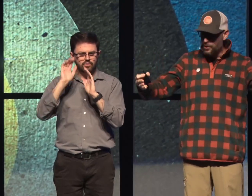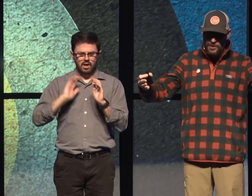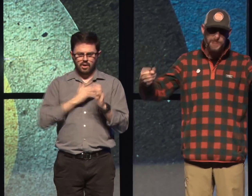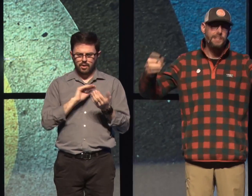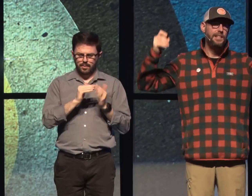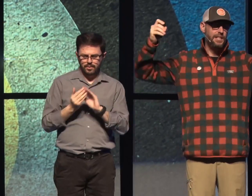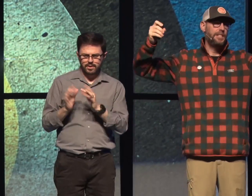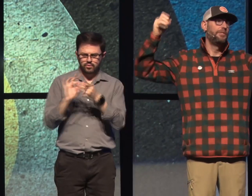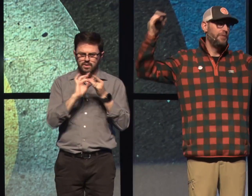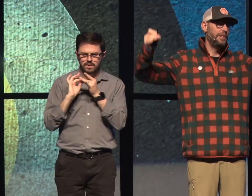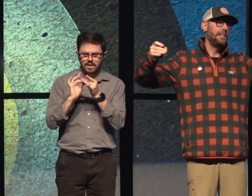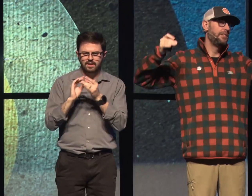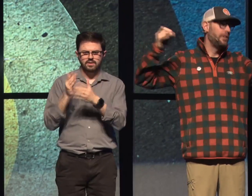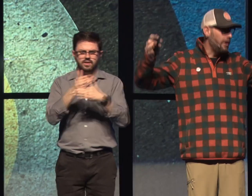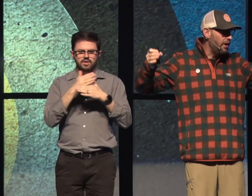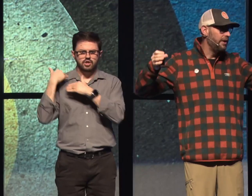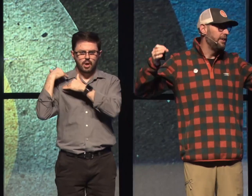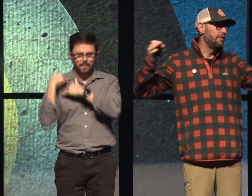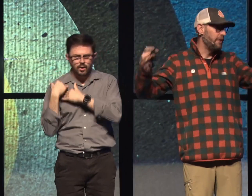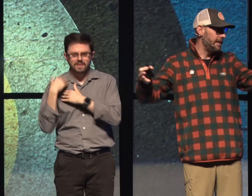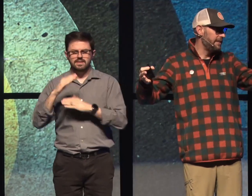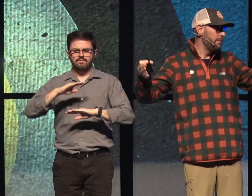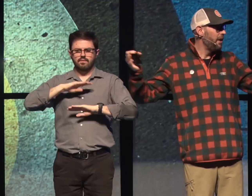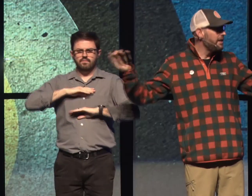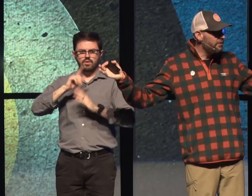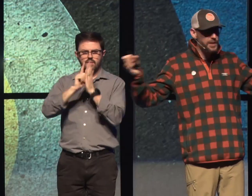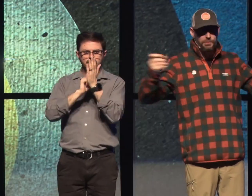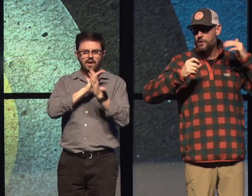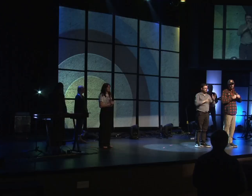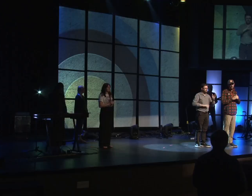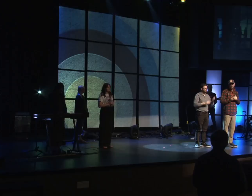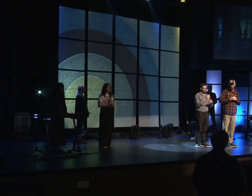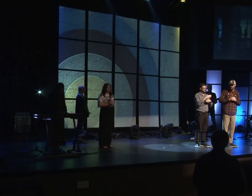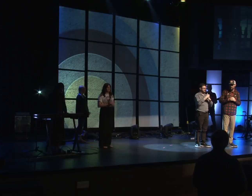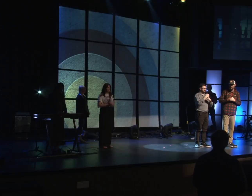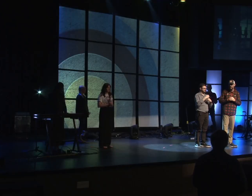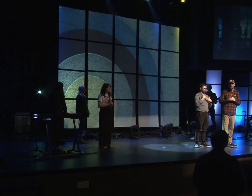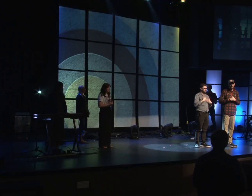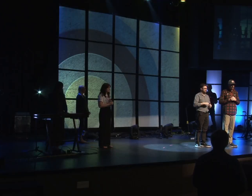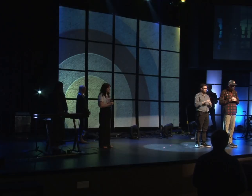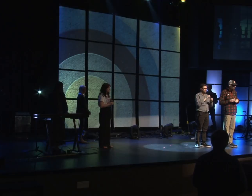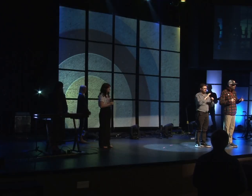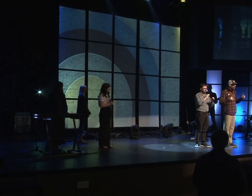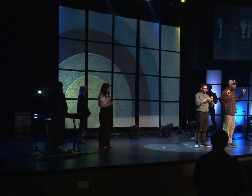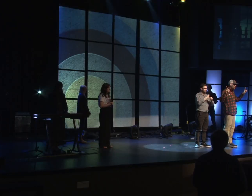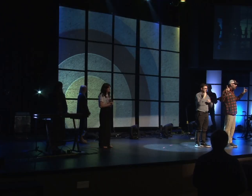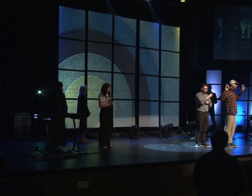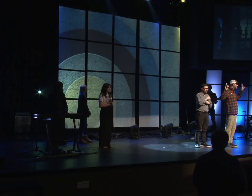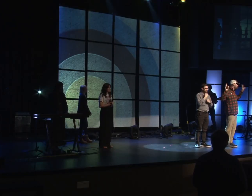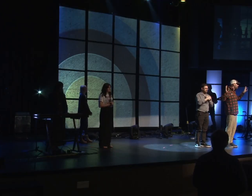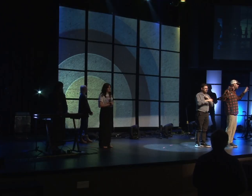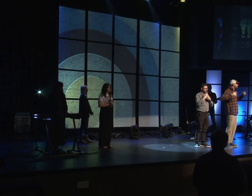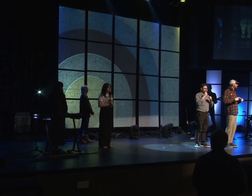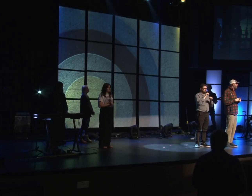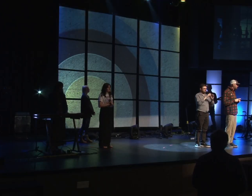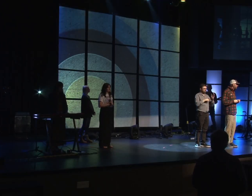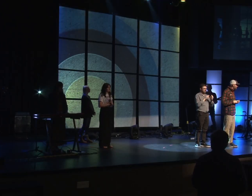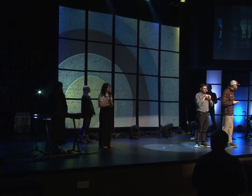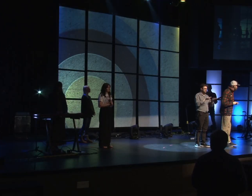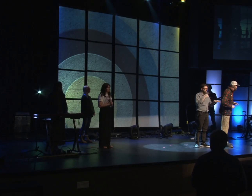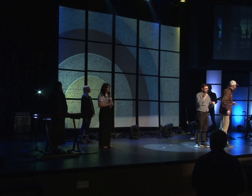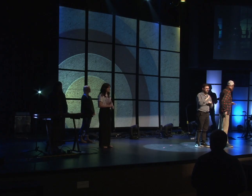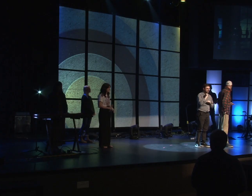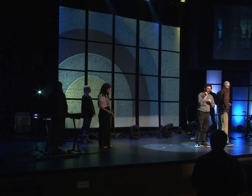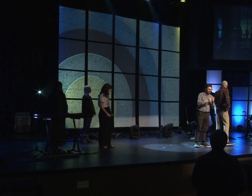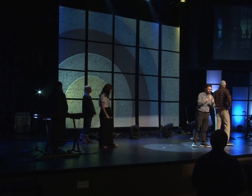shared burdens, thus fulfilling the law of Christ. The body of Christ broken for you, the blood of Christ shed for you and all 8 billion people on the